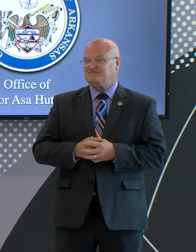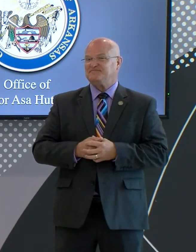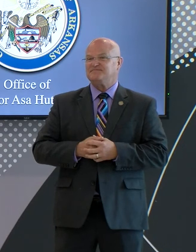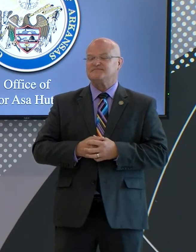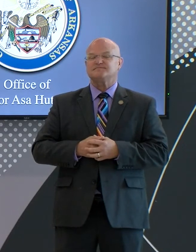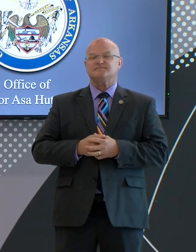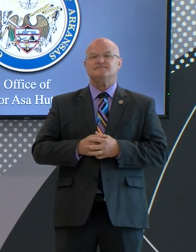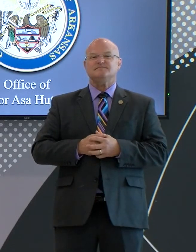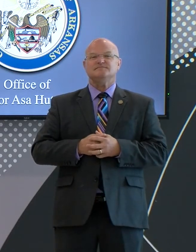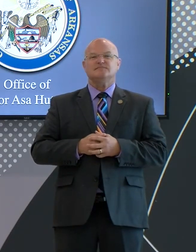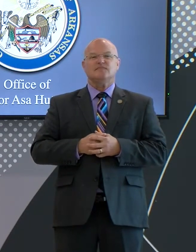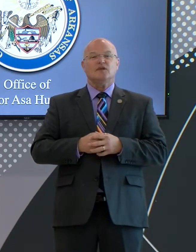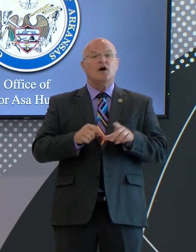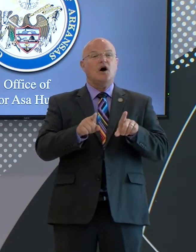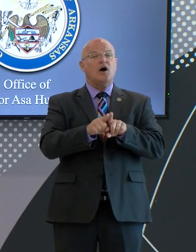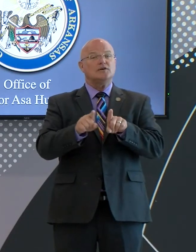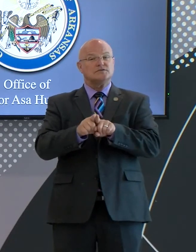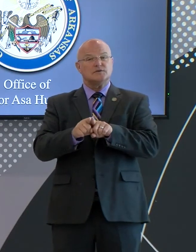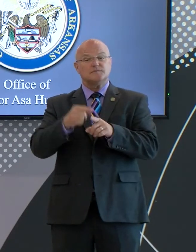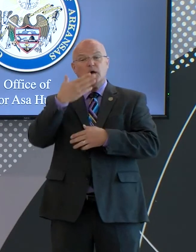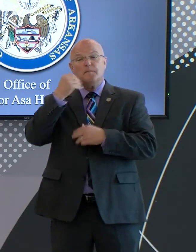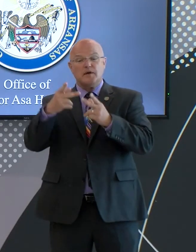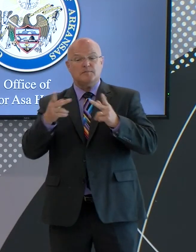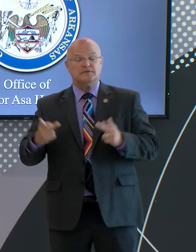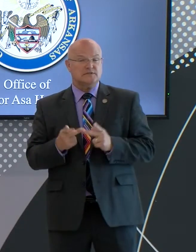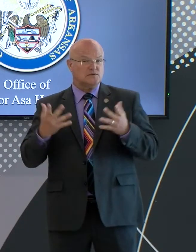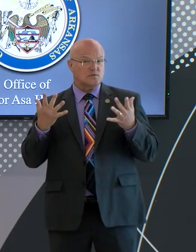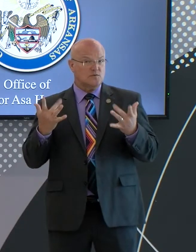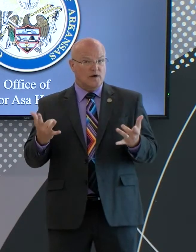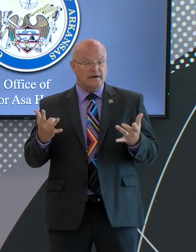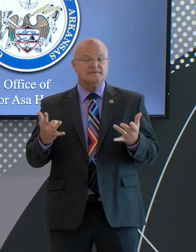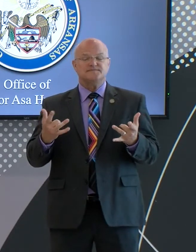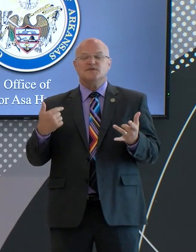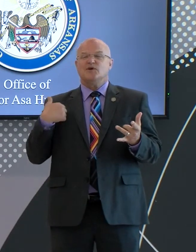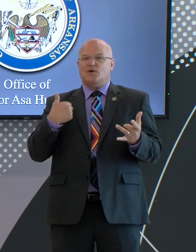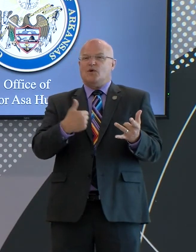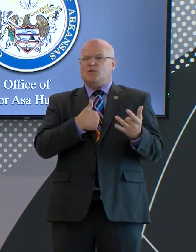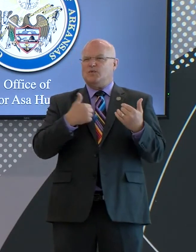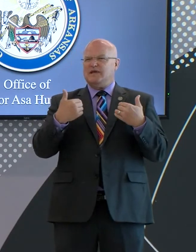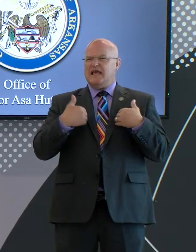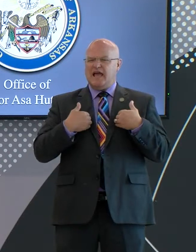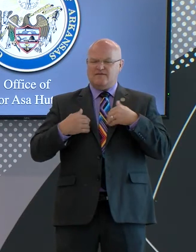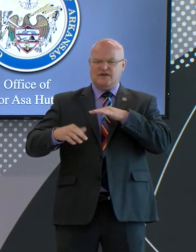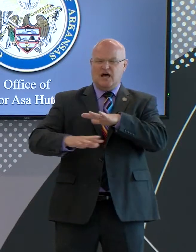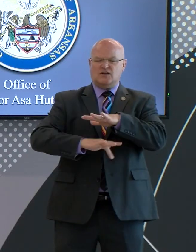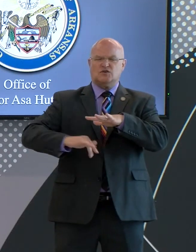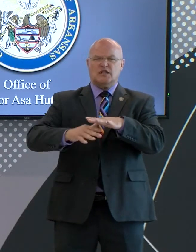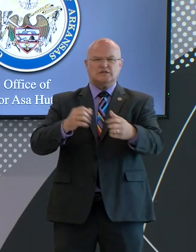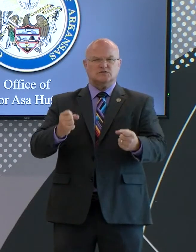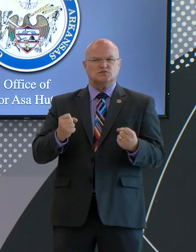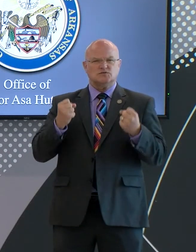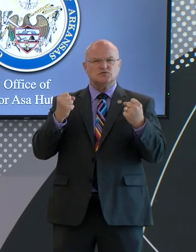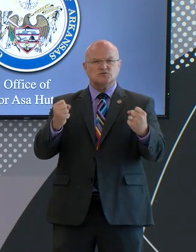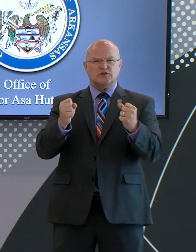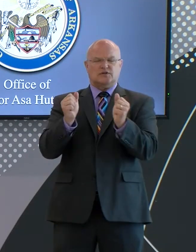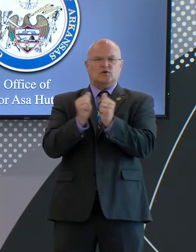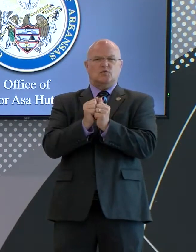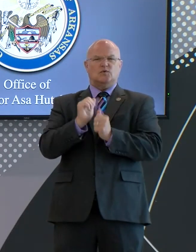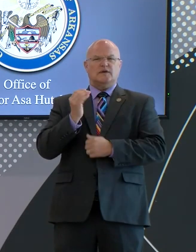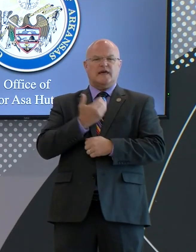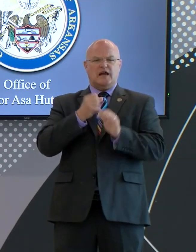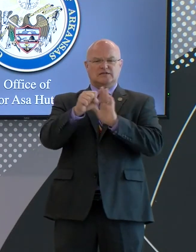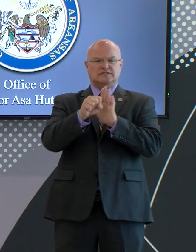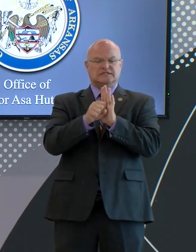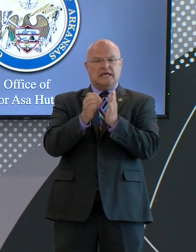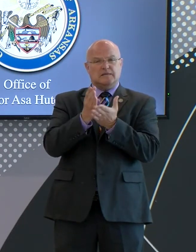We're also in a better position because we have an underlying strength in our